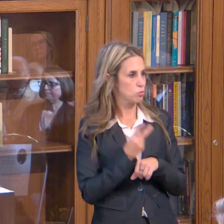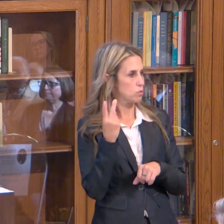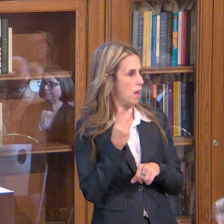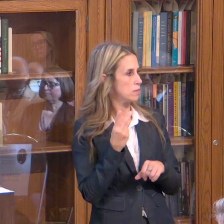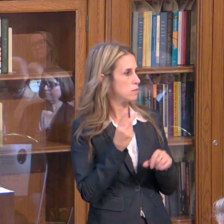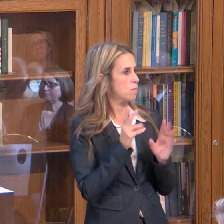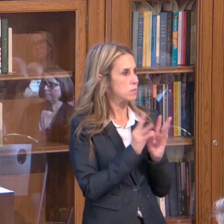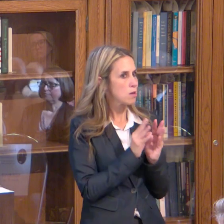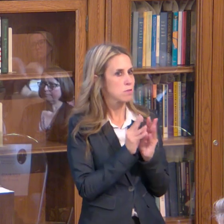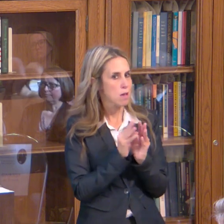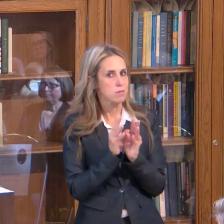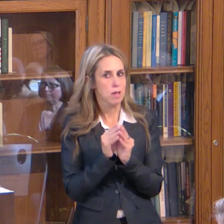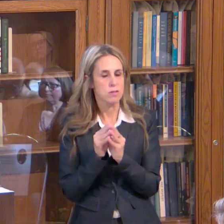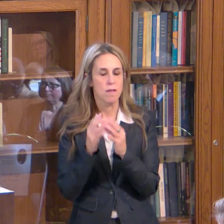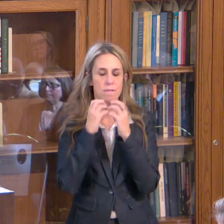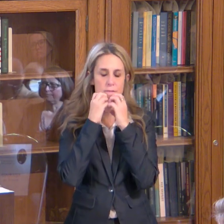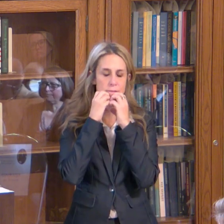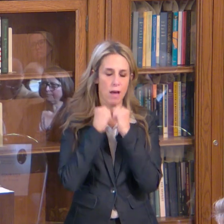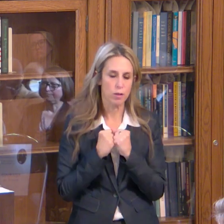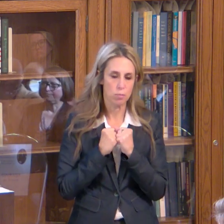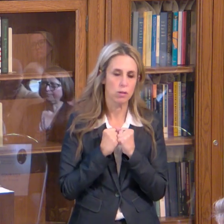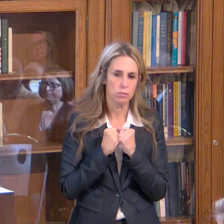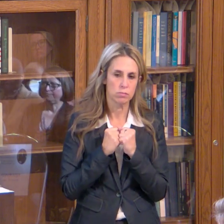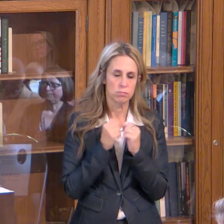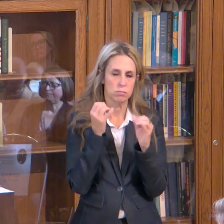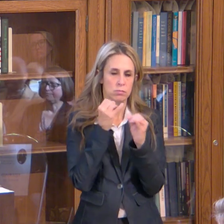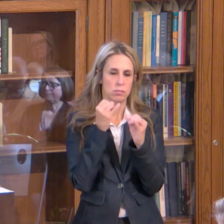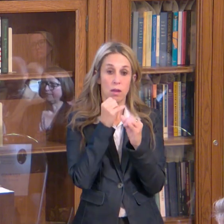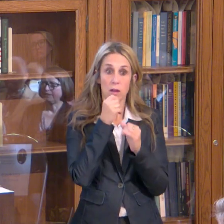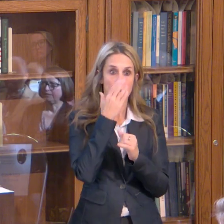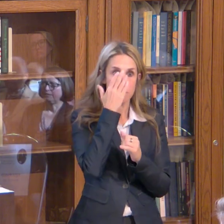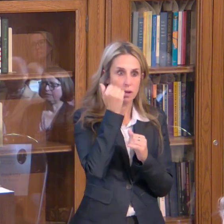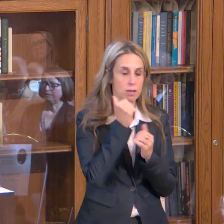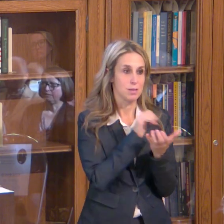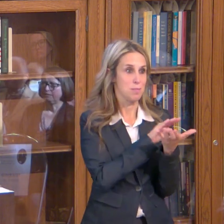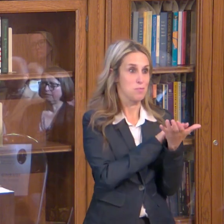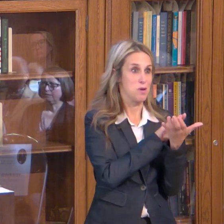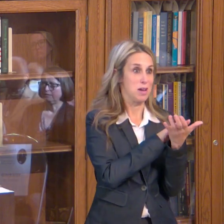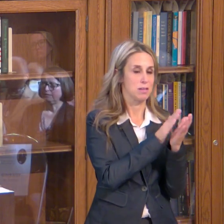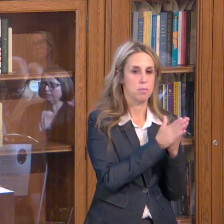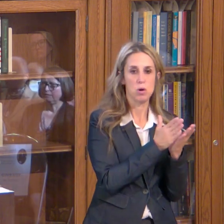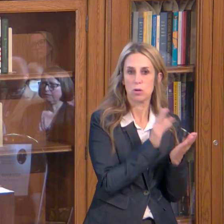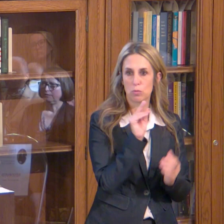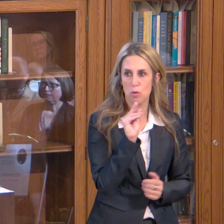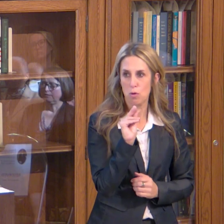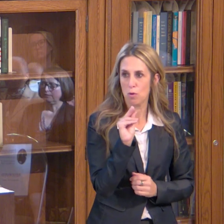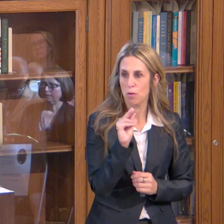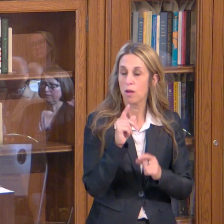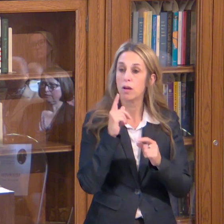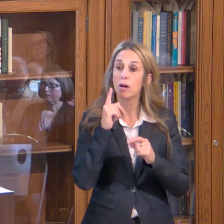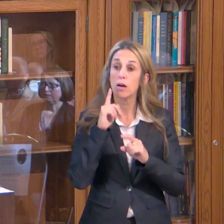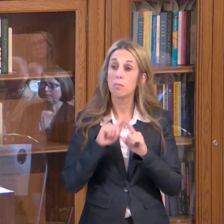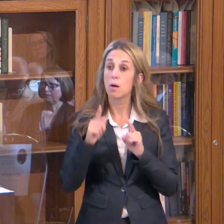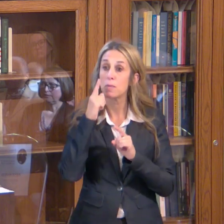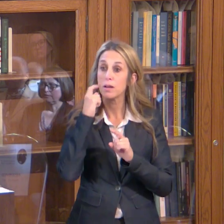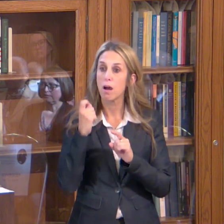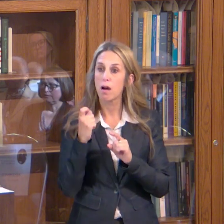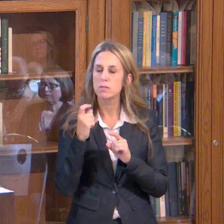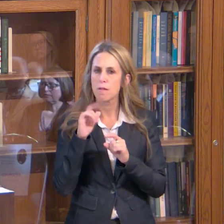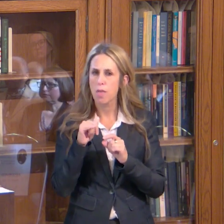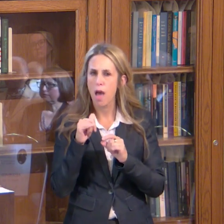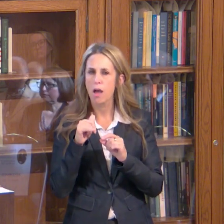sessions were valuable not because of the praise of the book but because of the